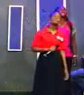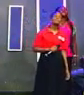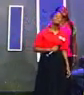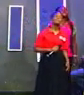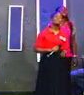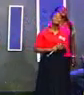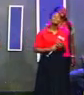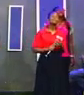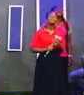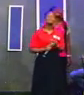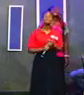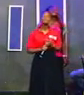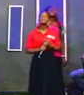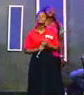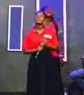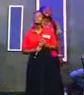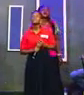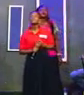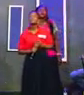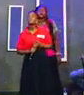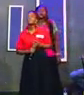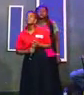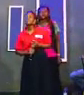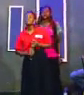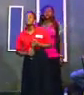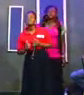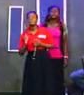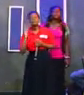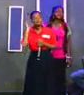twetege kogenda mayenga gago kusaba